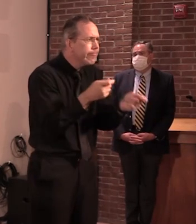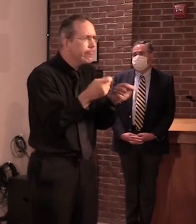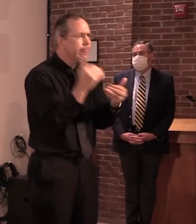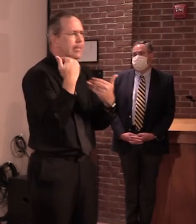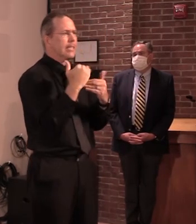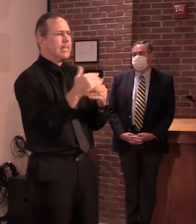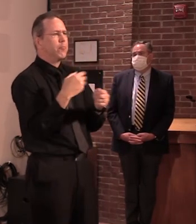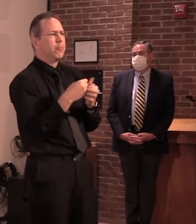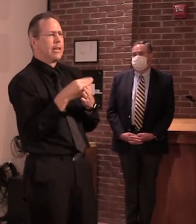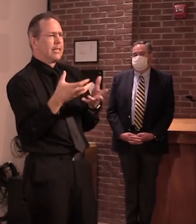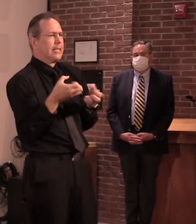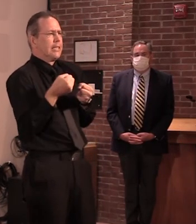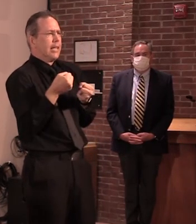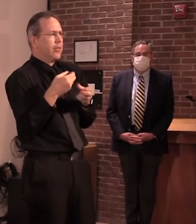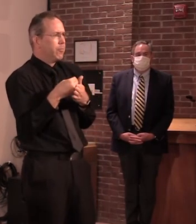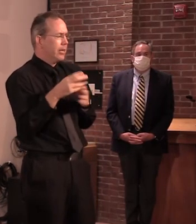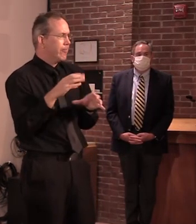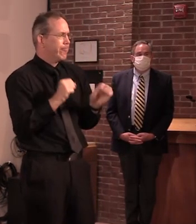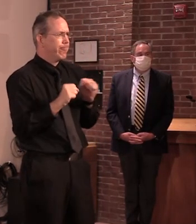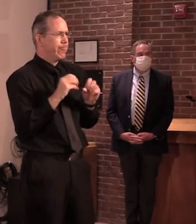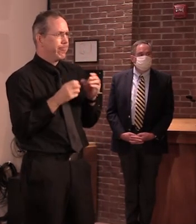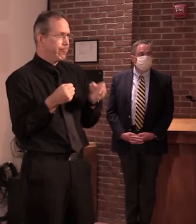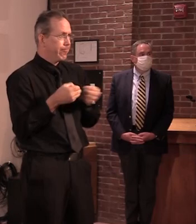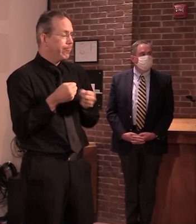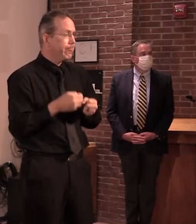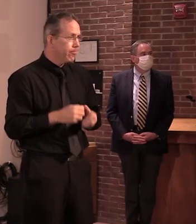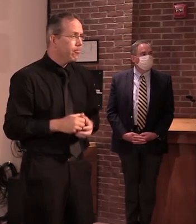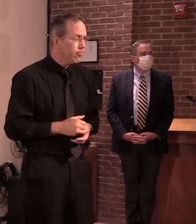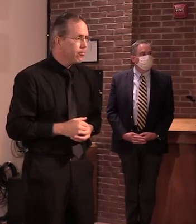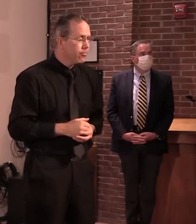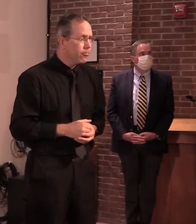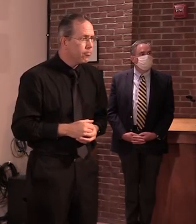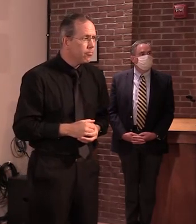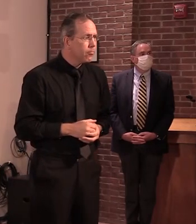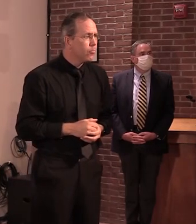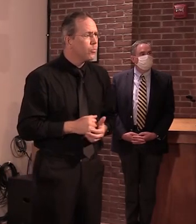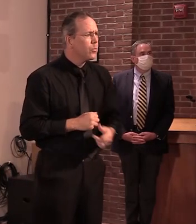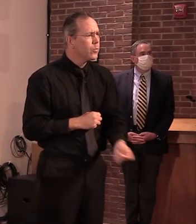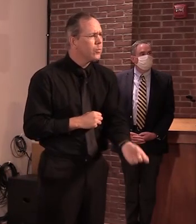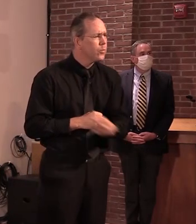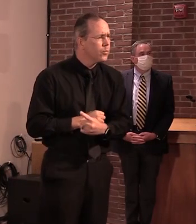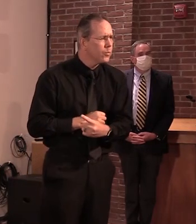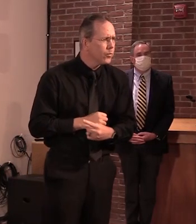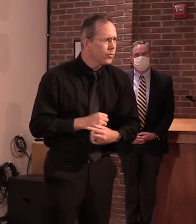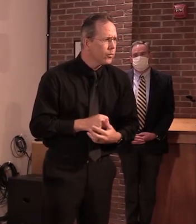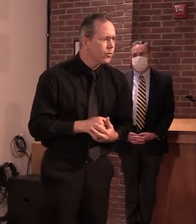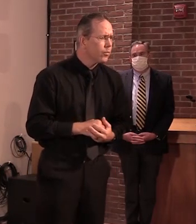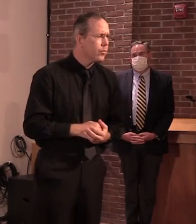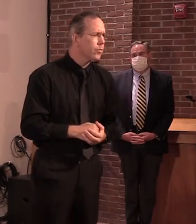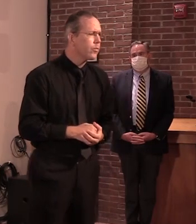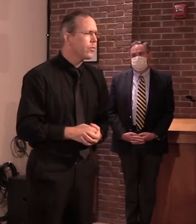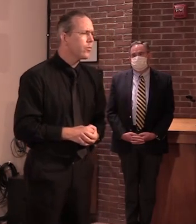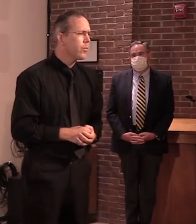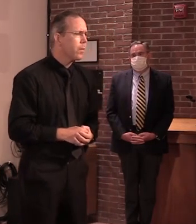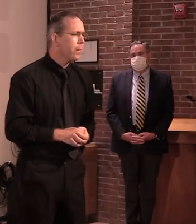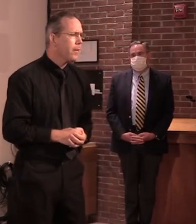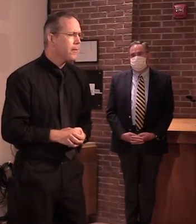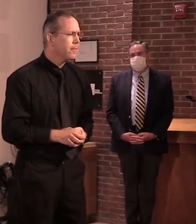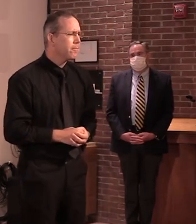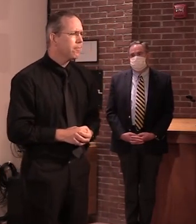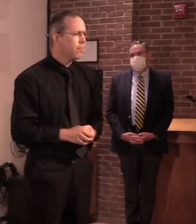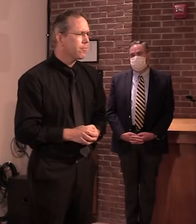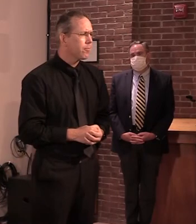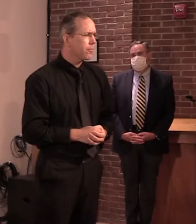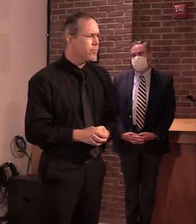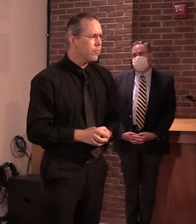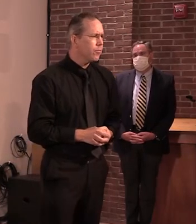rest of the fiscal year. I guess I was wondering what people can expect to see in the future in terms of those kind of cutbacks. I guess we won't